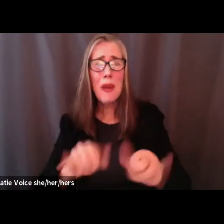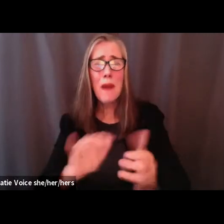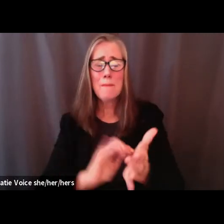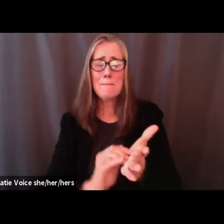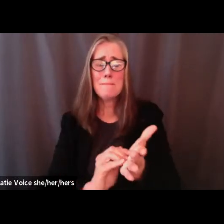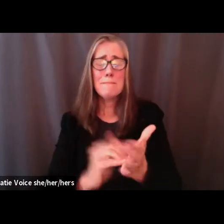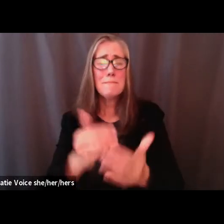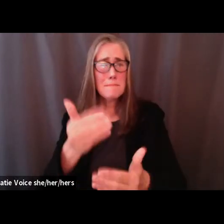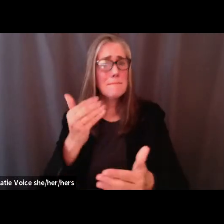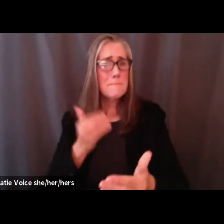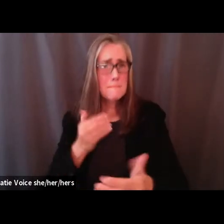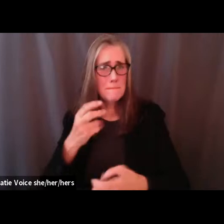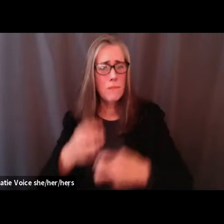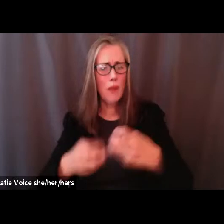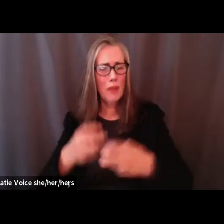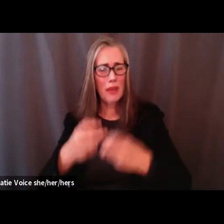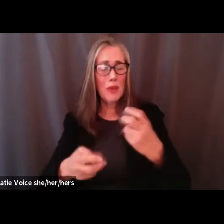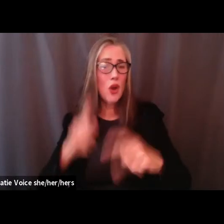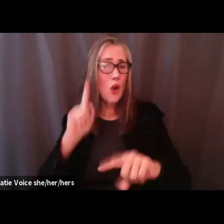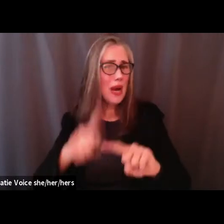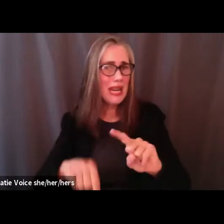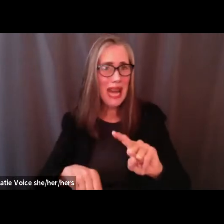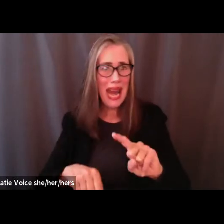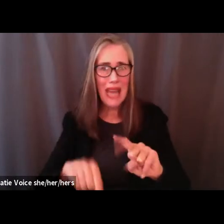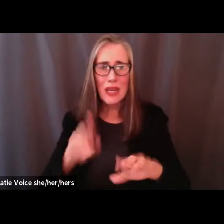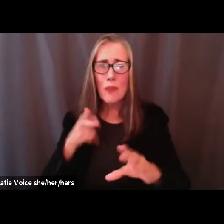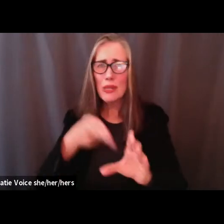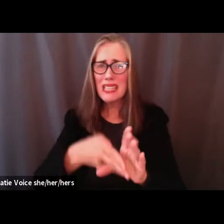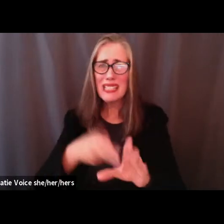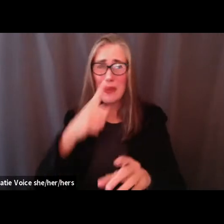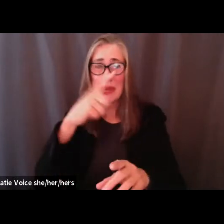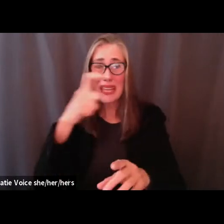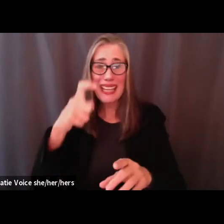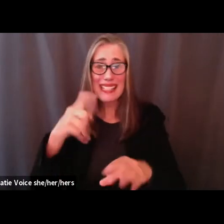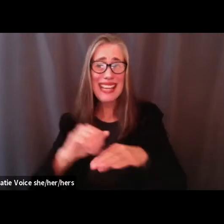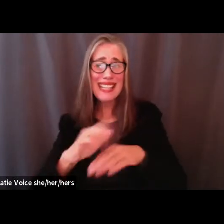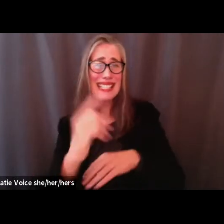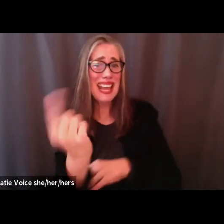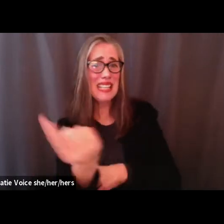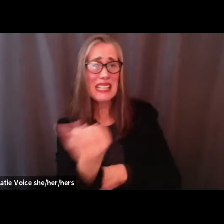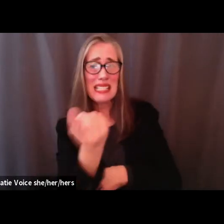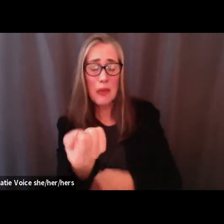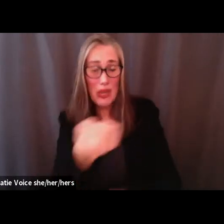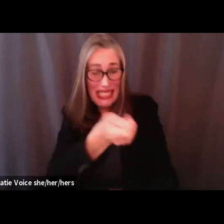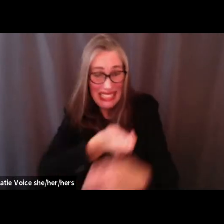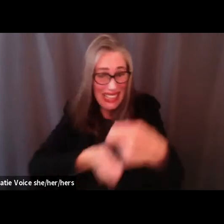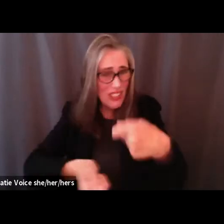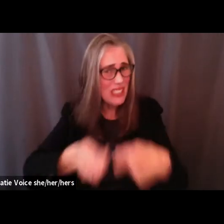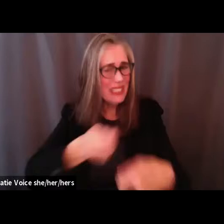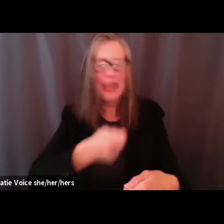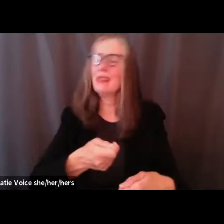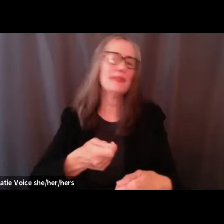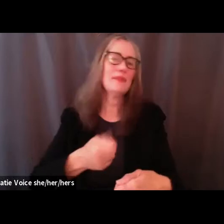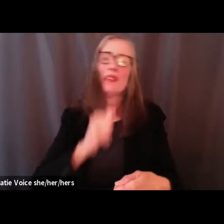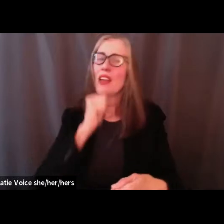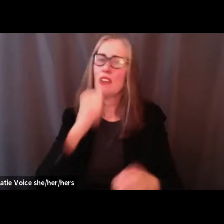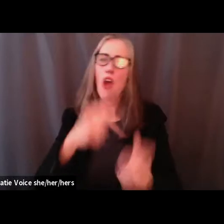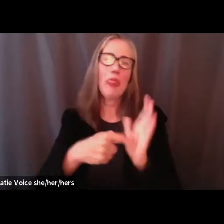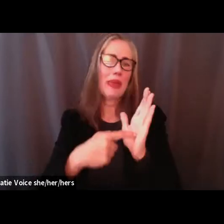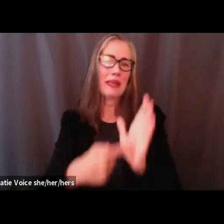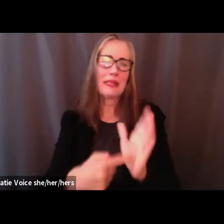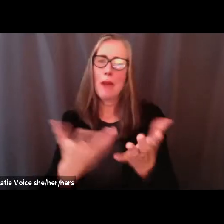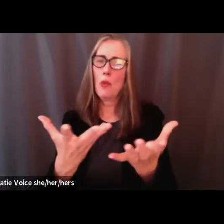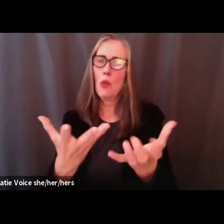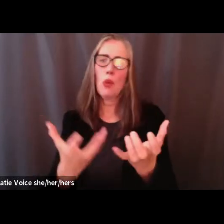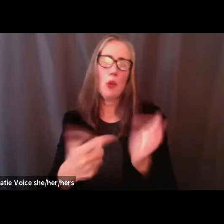cannot participate because they can send someone in their stead is not the example we should be setting. Granted, I hope no